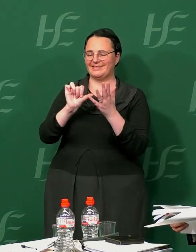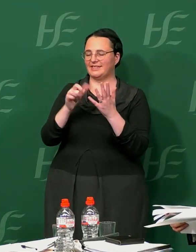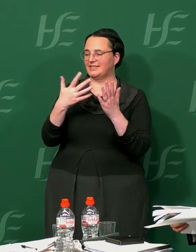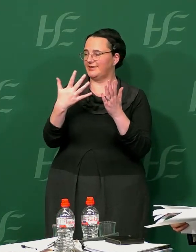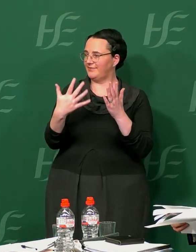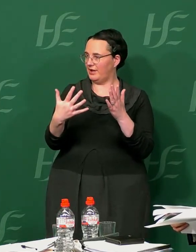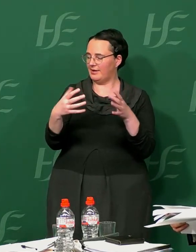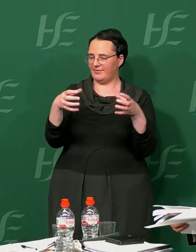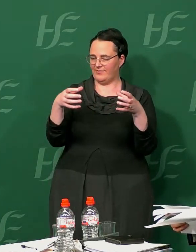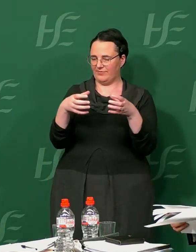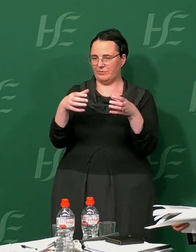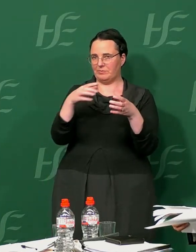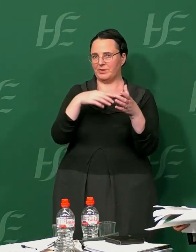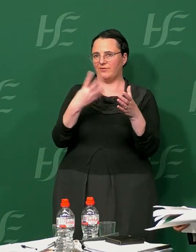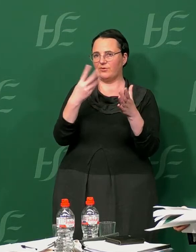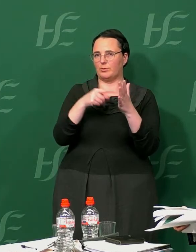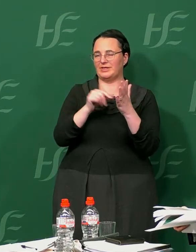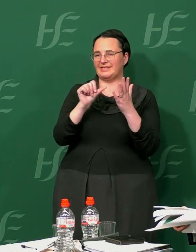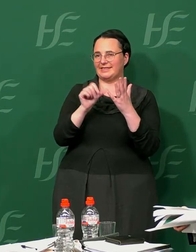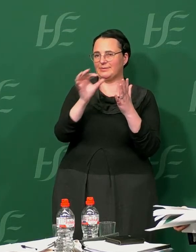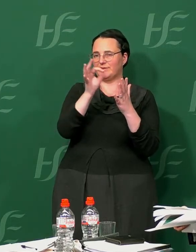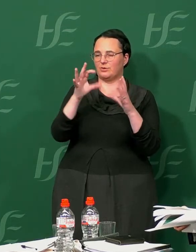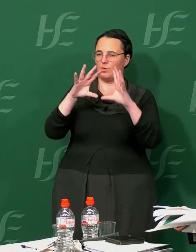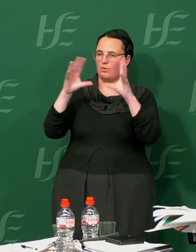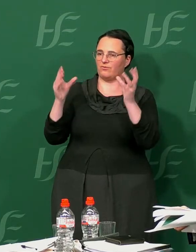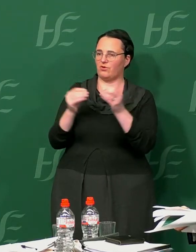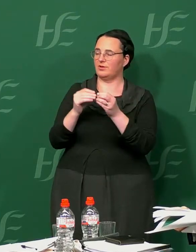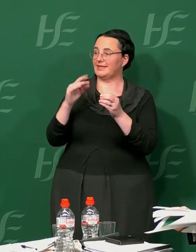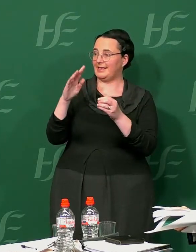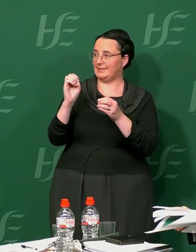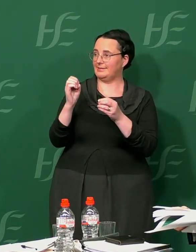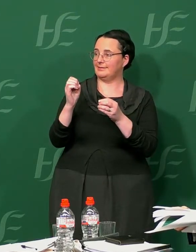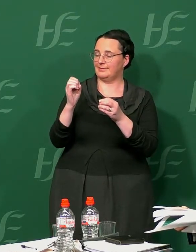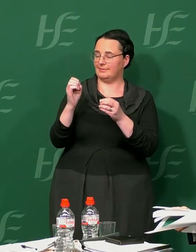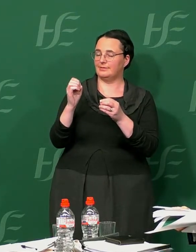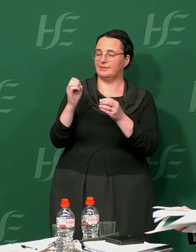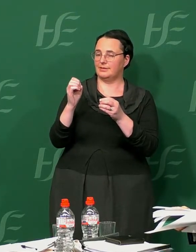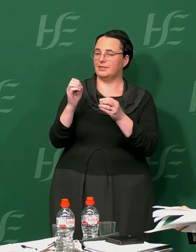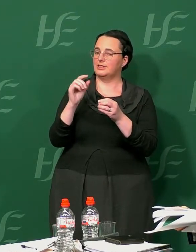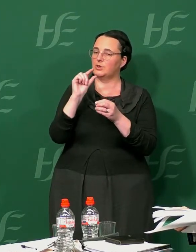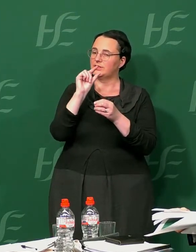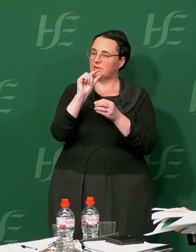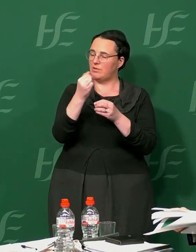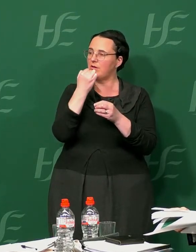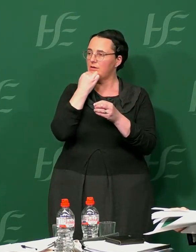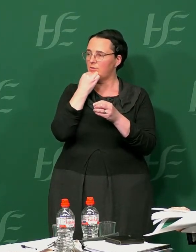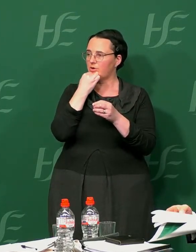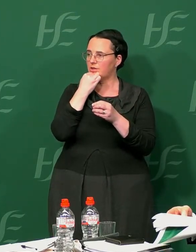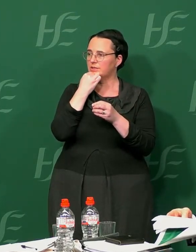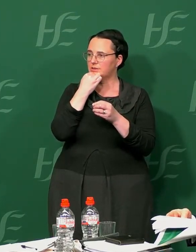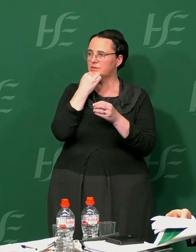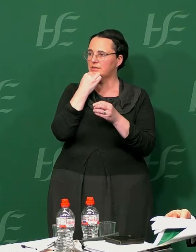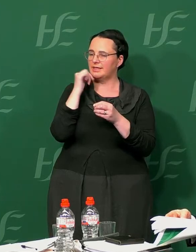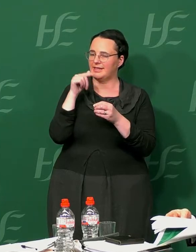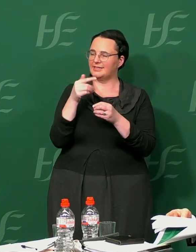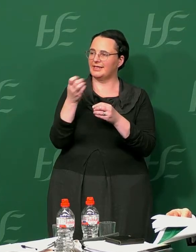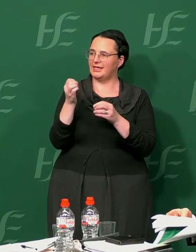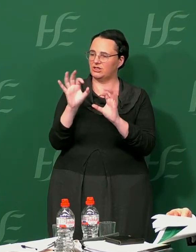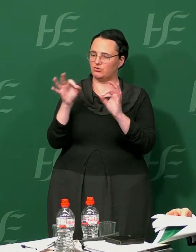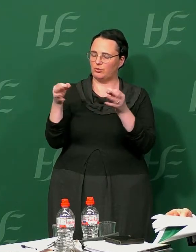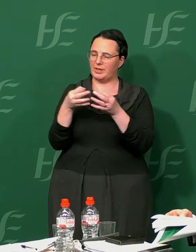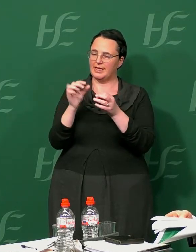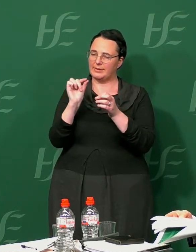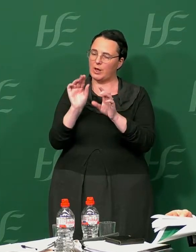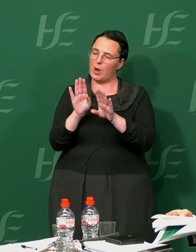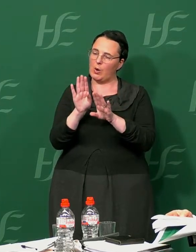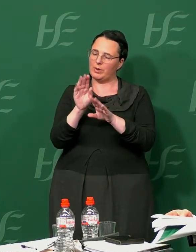they constitute now 4.6% of total cases. So there are very small absolute numbers in that age group. Yes, they've gone up a little